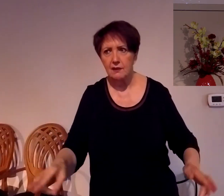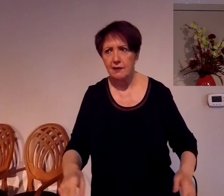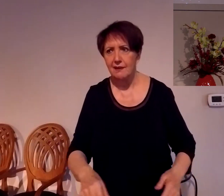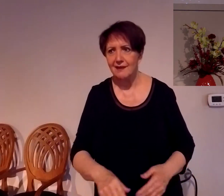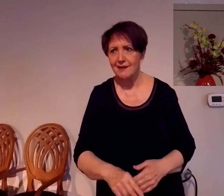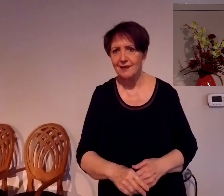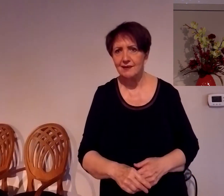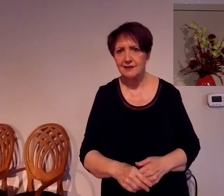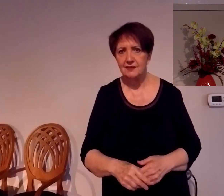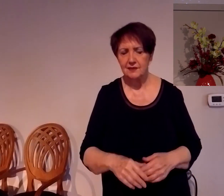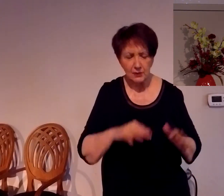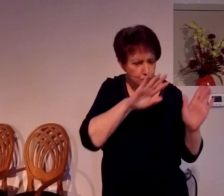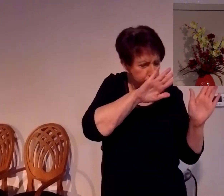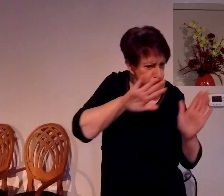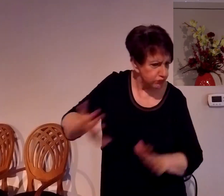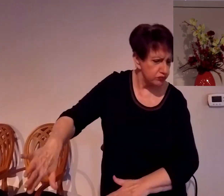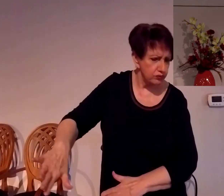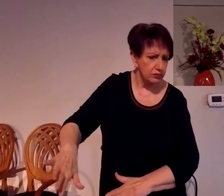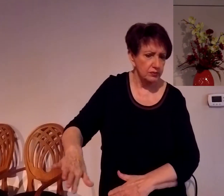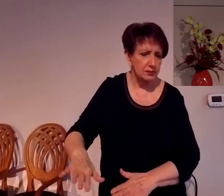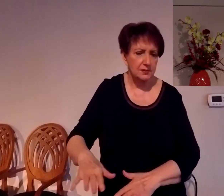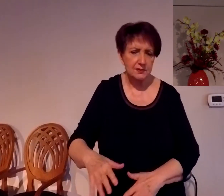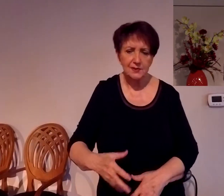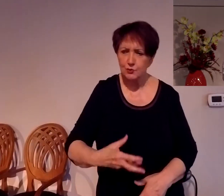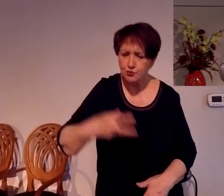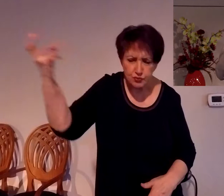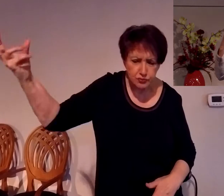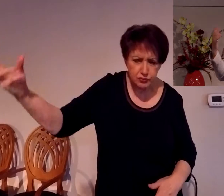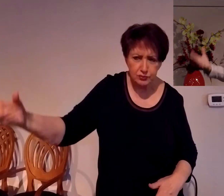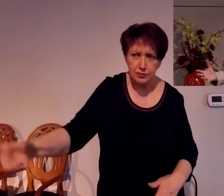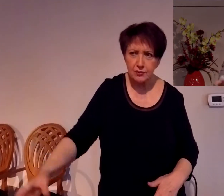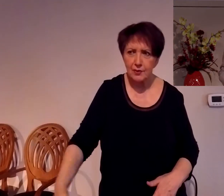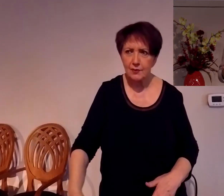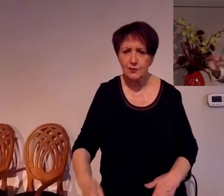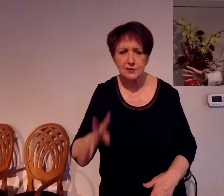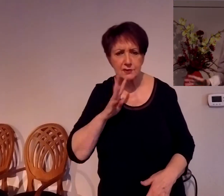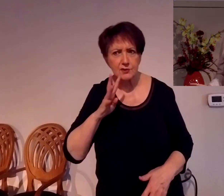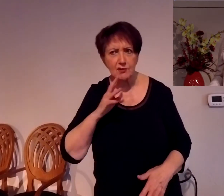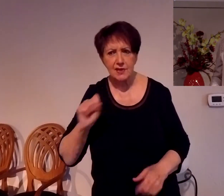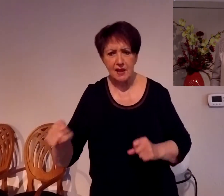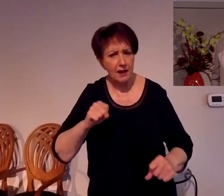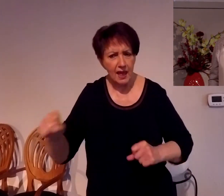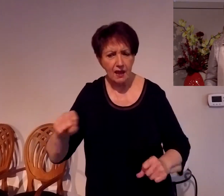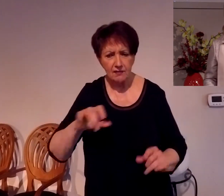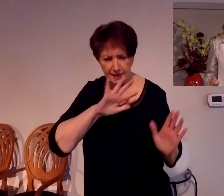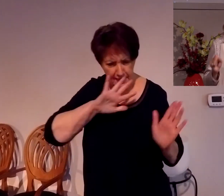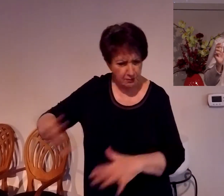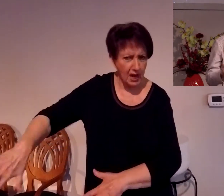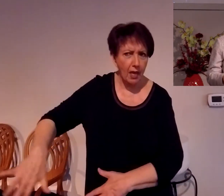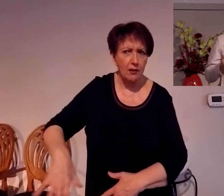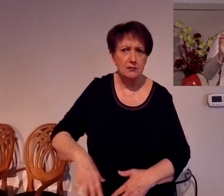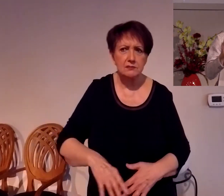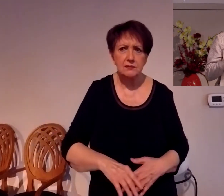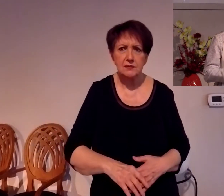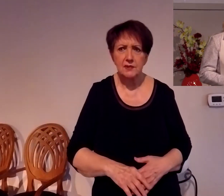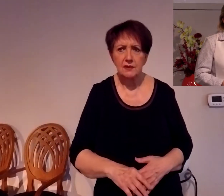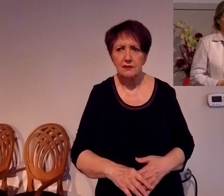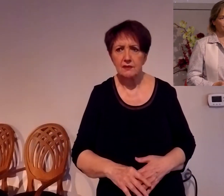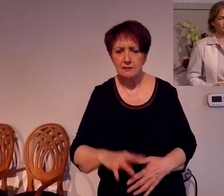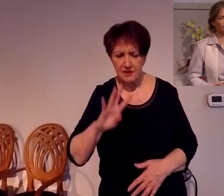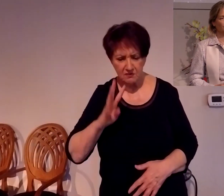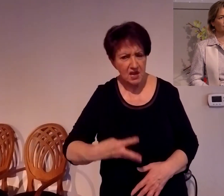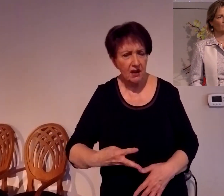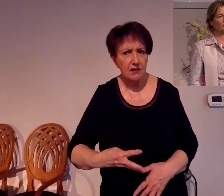I tried to shoo it away. I tried to shout it away. I was talking out loud like, "Leave me alone," and it kept